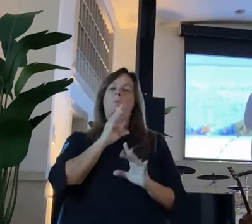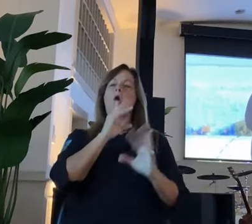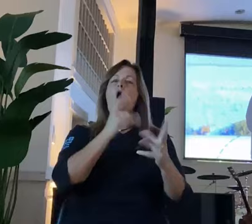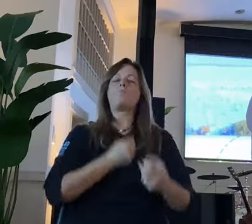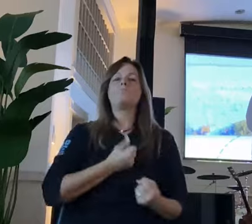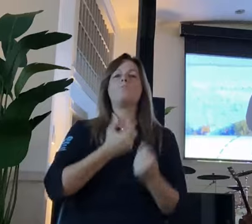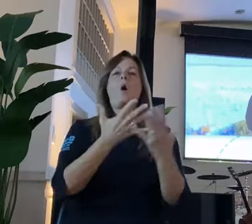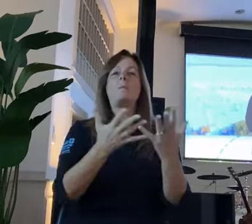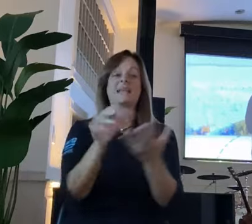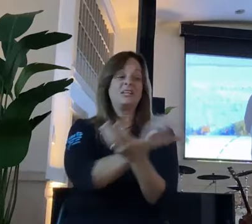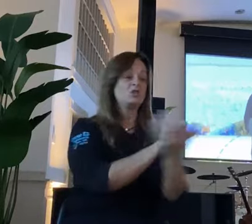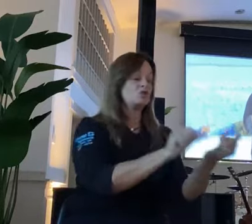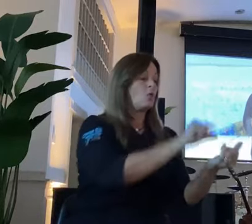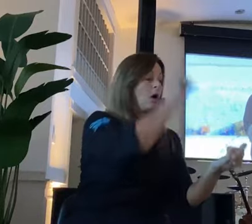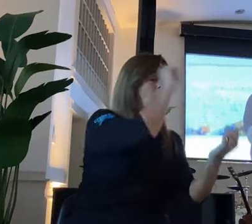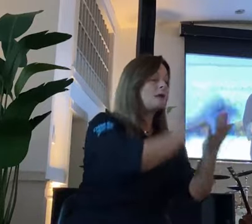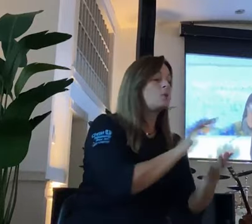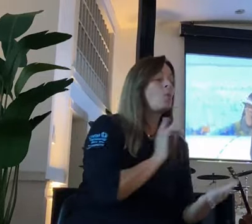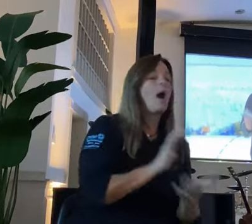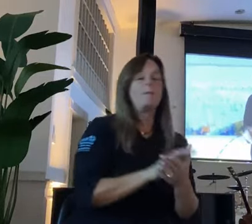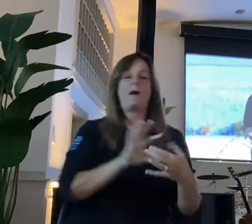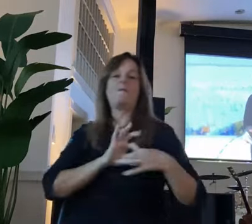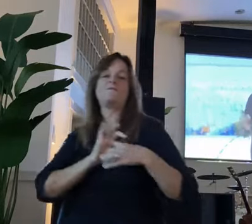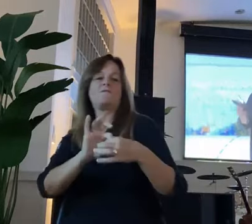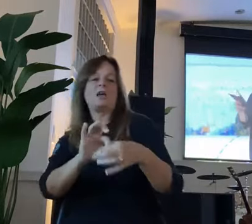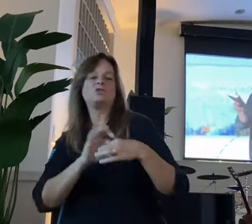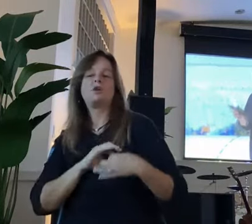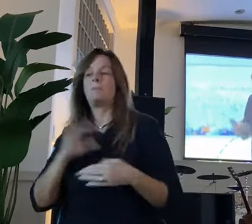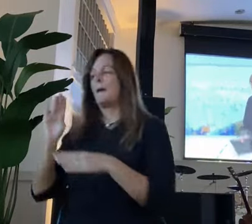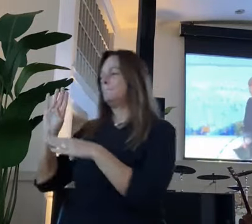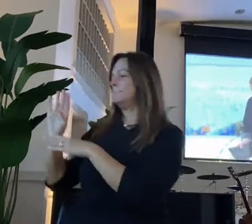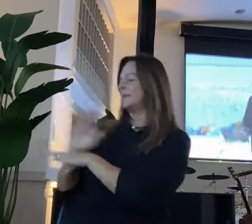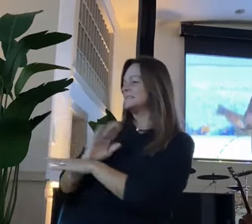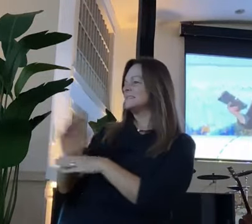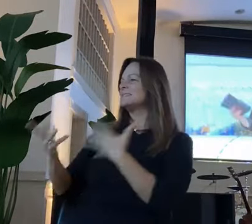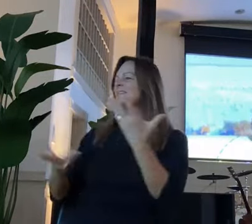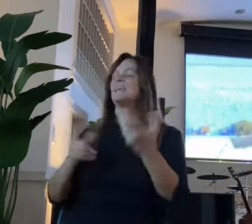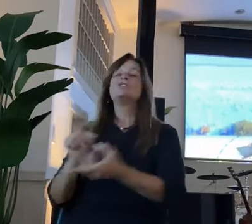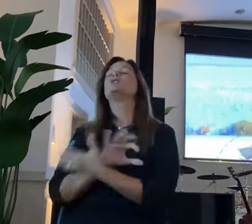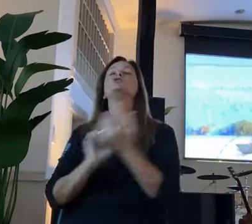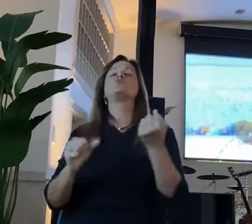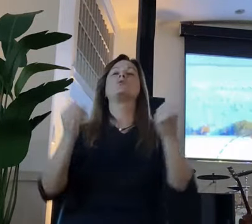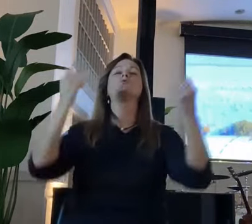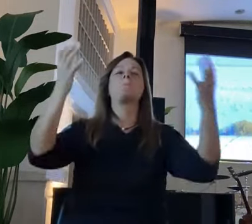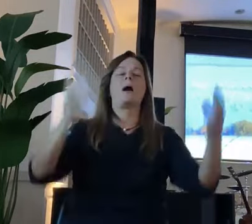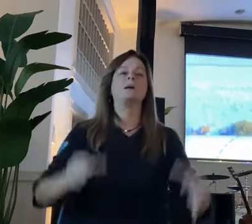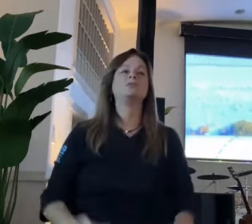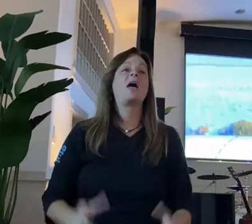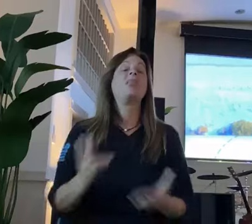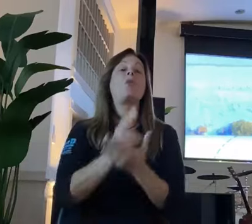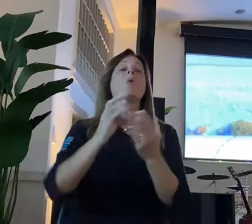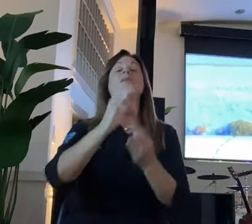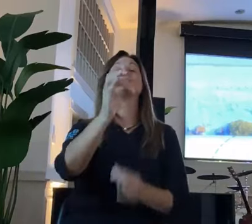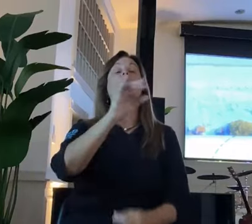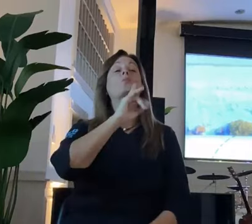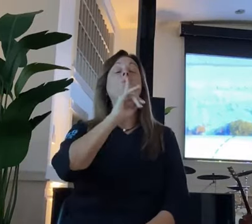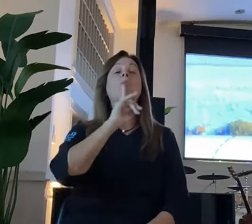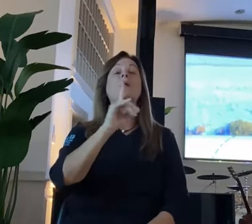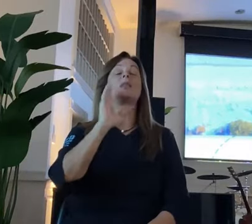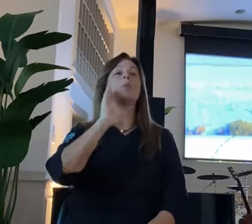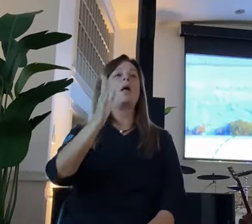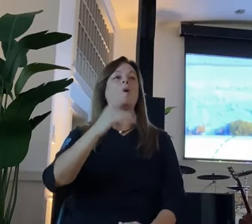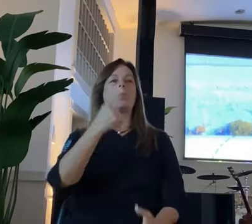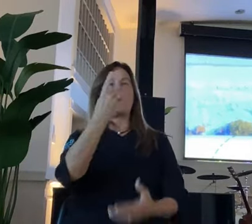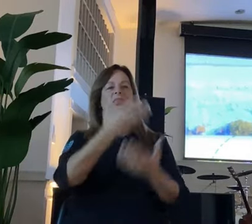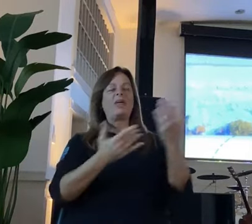can destroy a marriage, a relationship, a friendship, a business. It can destroy so much. So the Holy Spirit will actually, one